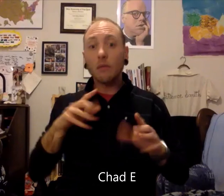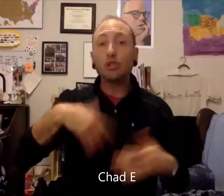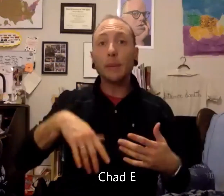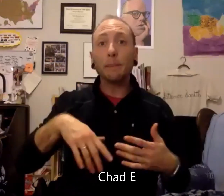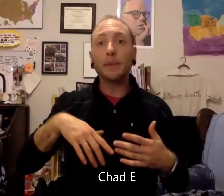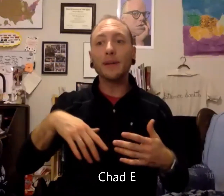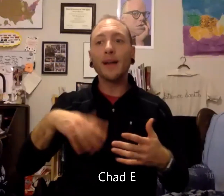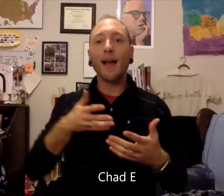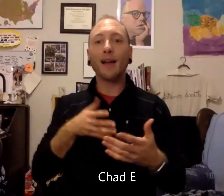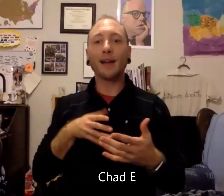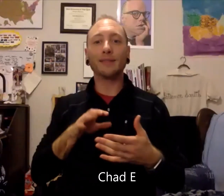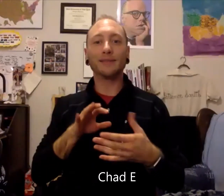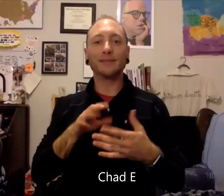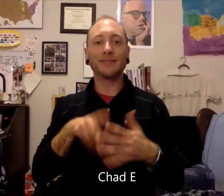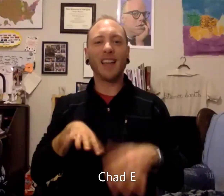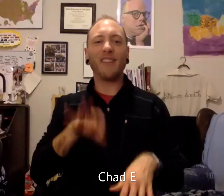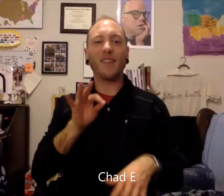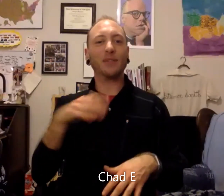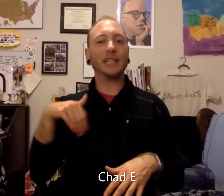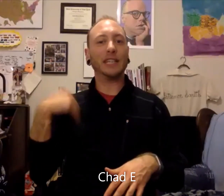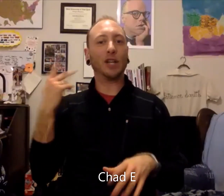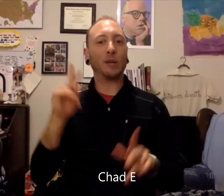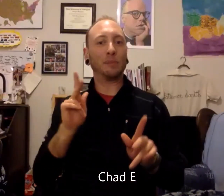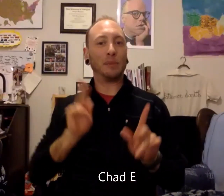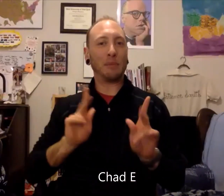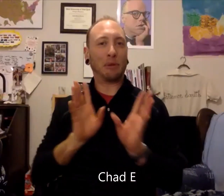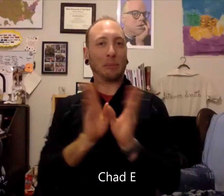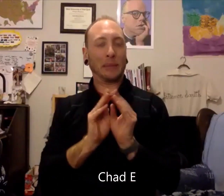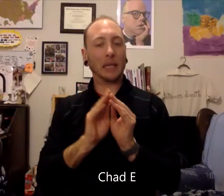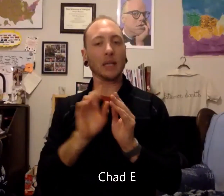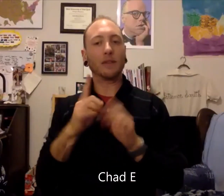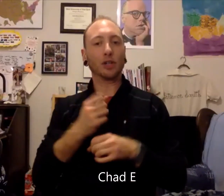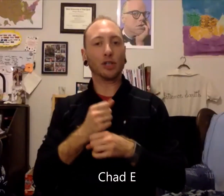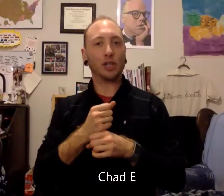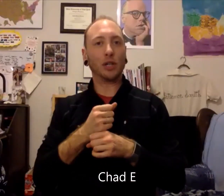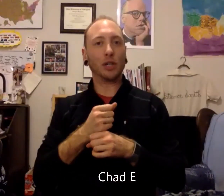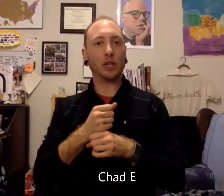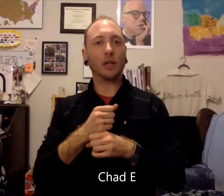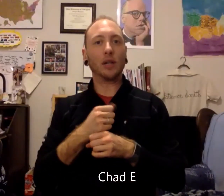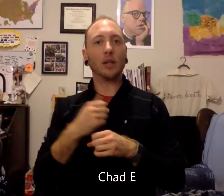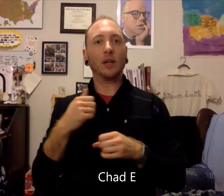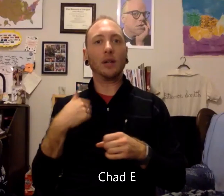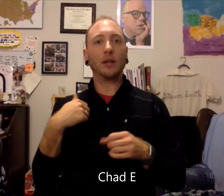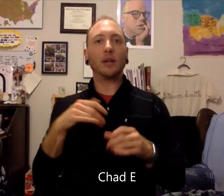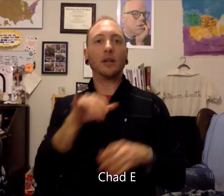meetings. And in that first year, we had the Colorado Conference of Young People in AA, which is my first event. And then